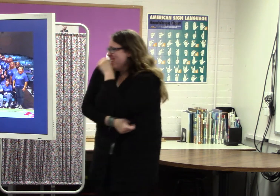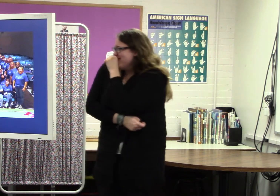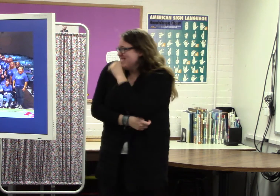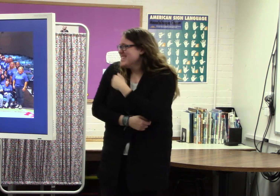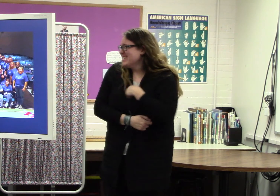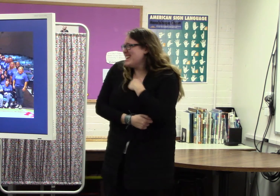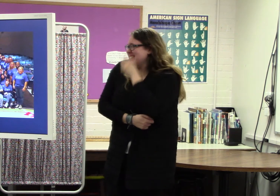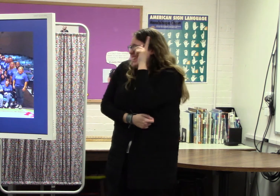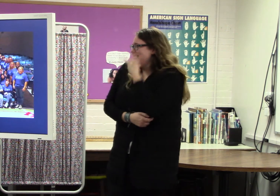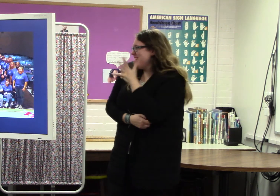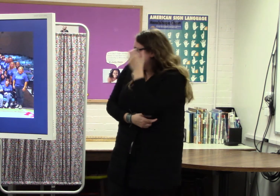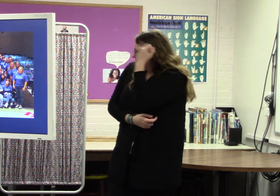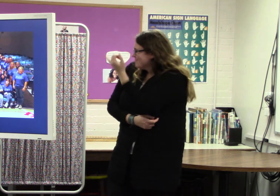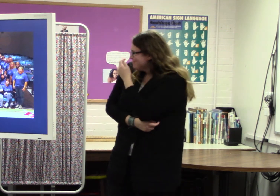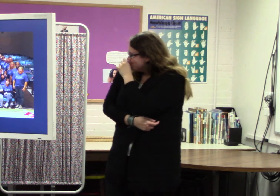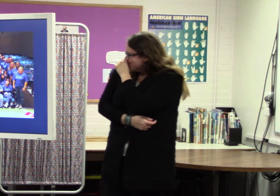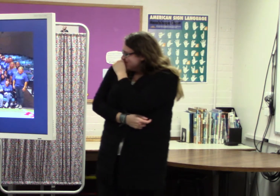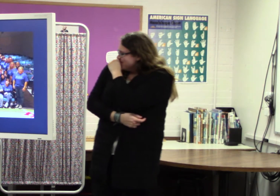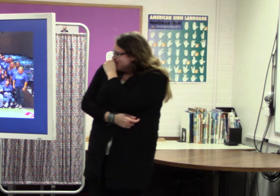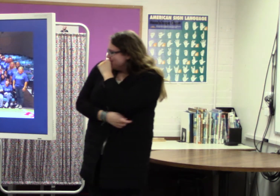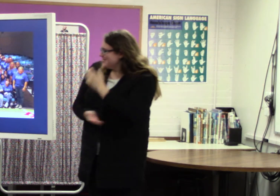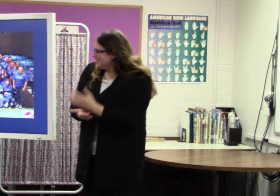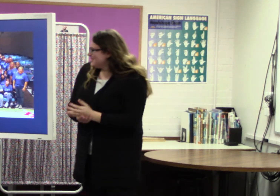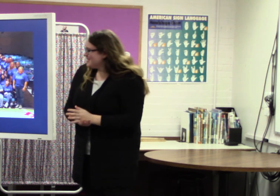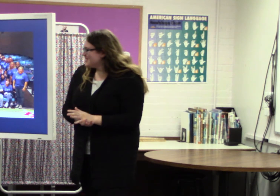so. Sorry, Cam.